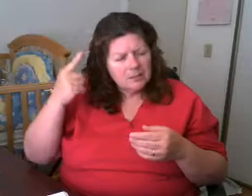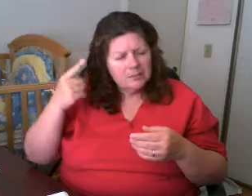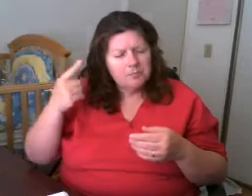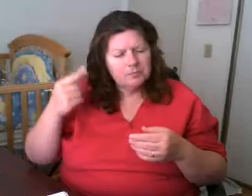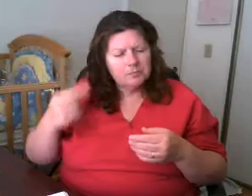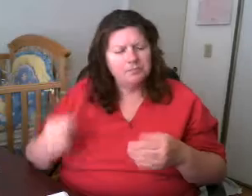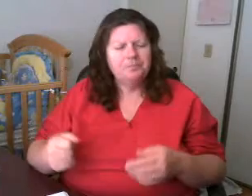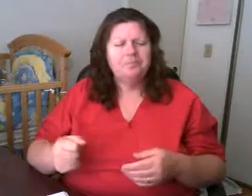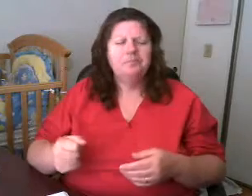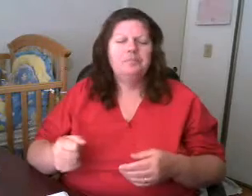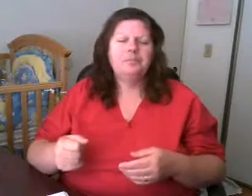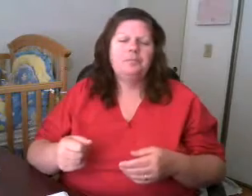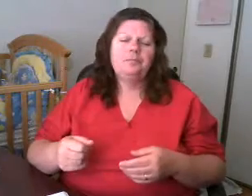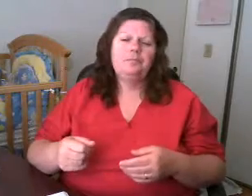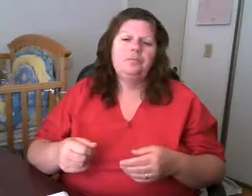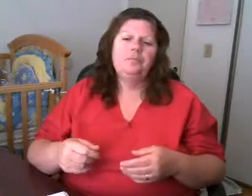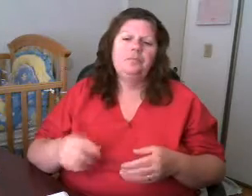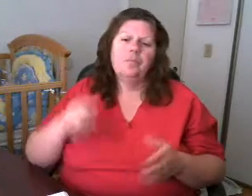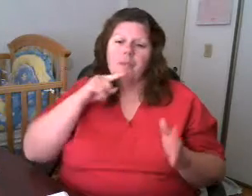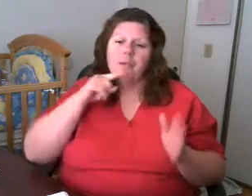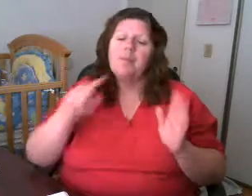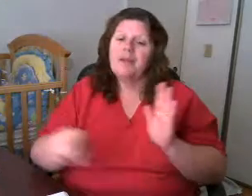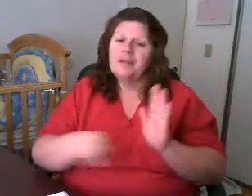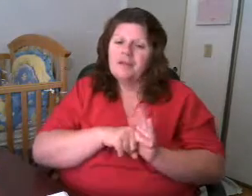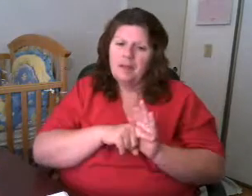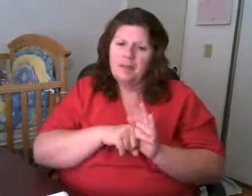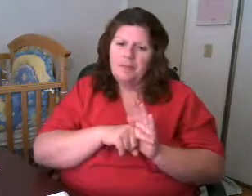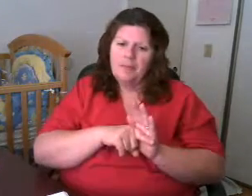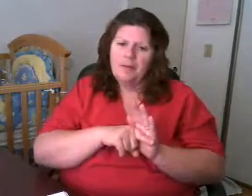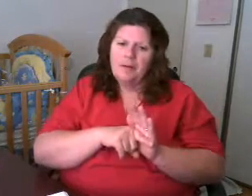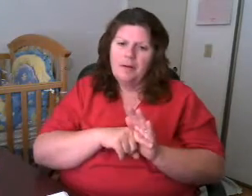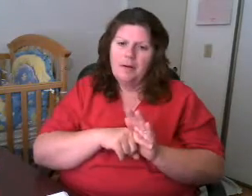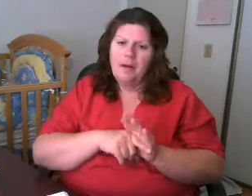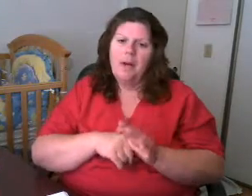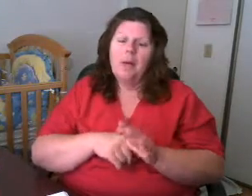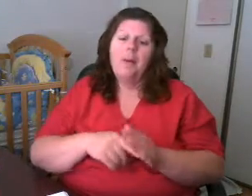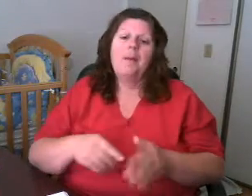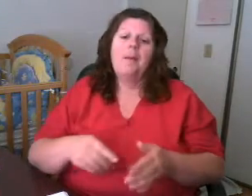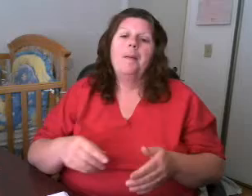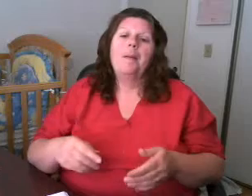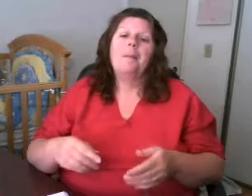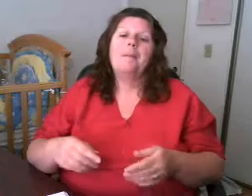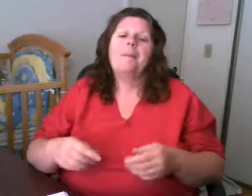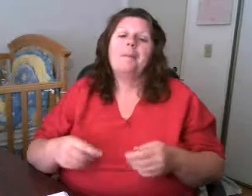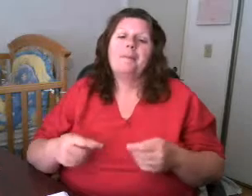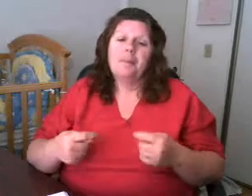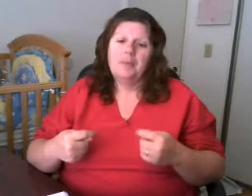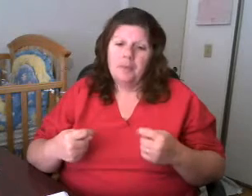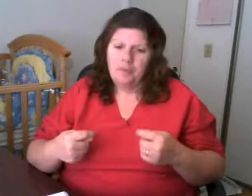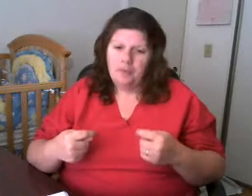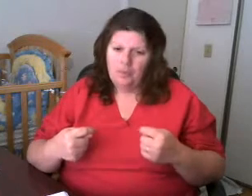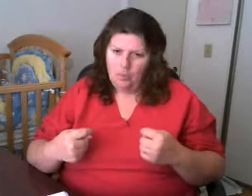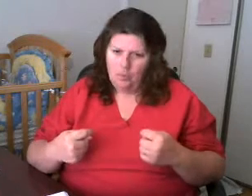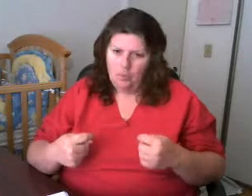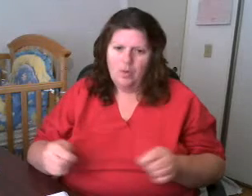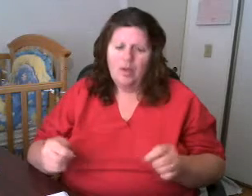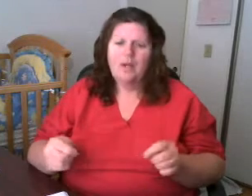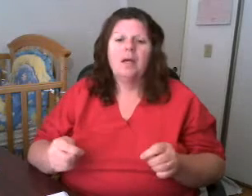related to accepting assignments. Being prepared. So task number 2, prepare for the assignment by determining